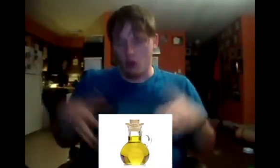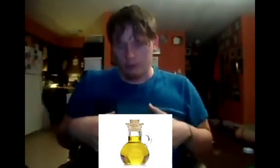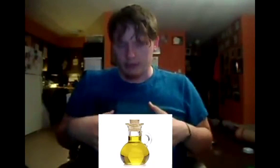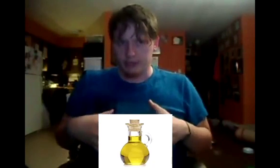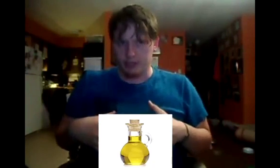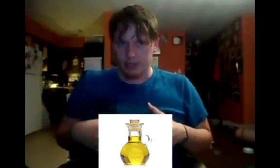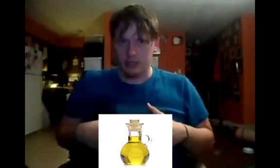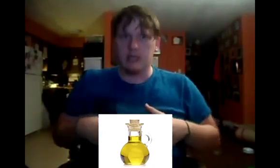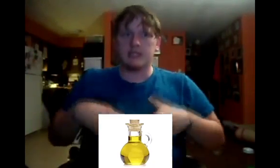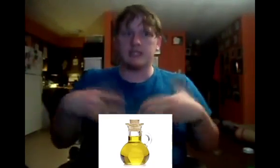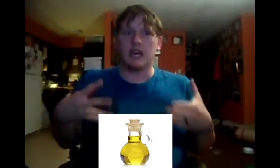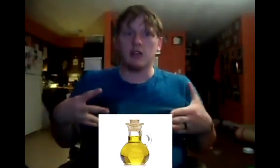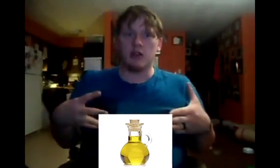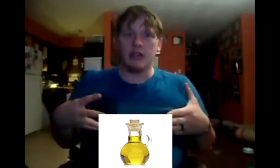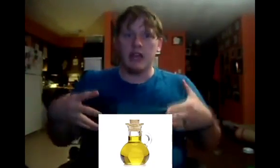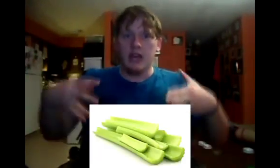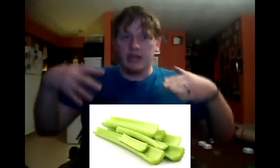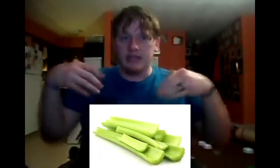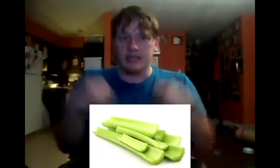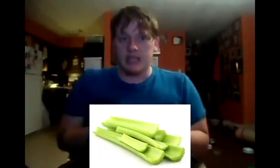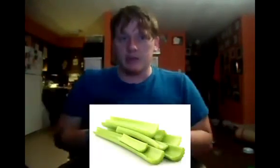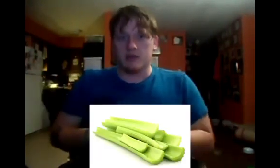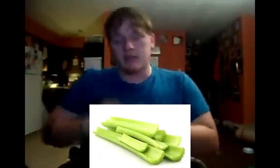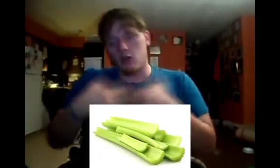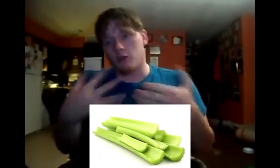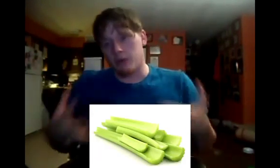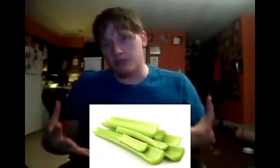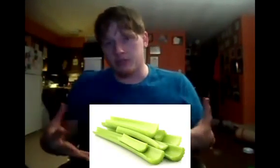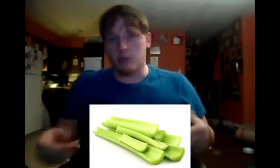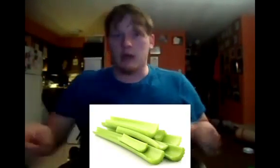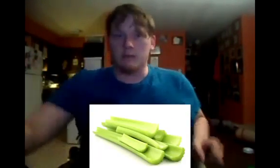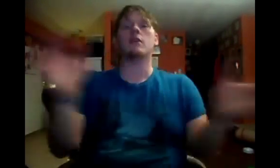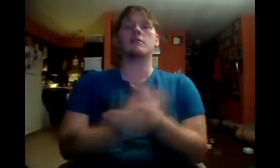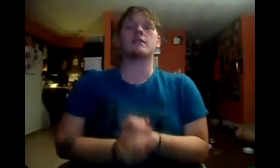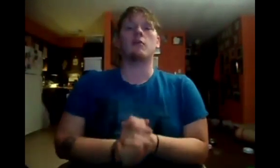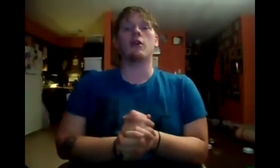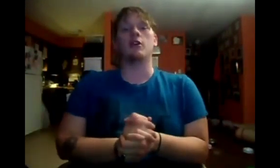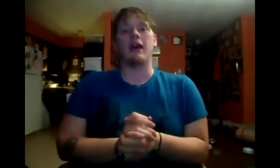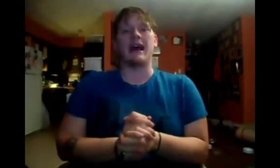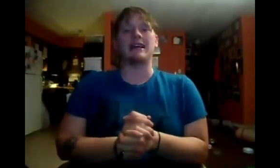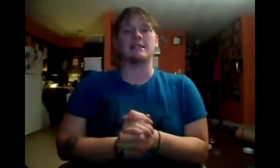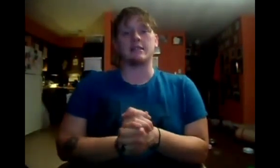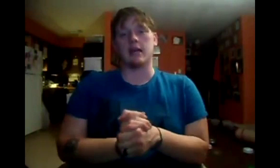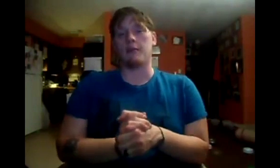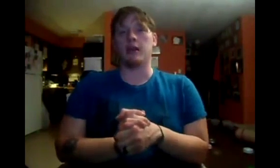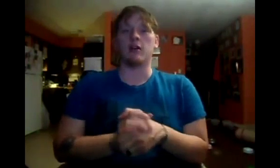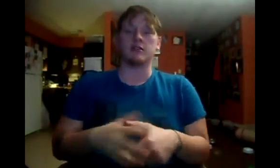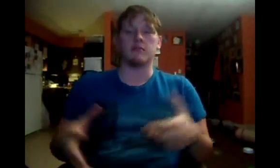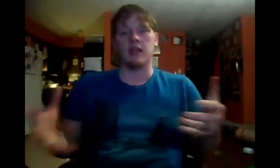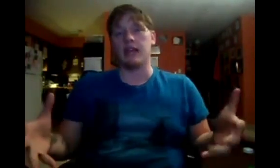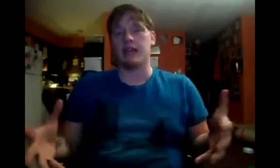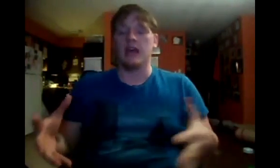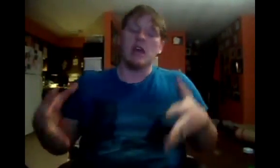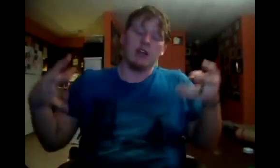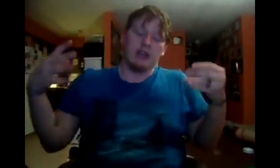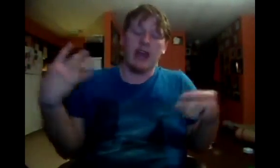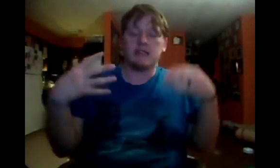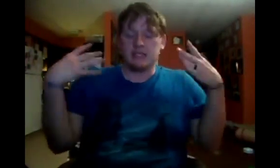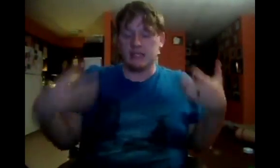lower blood sugar. Celery contains chemicals that lower pressure as well. We all know someone who has insomnia or something like it. You know, they can't